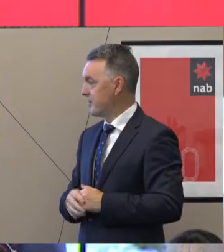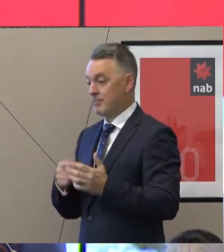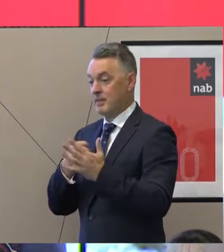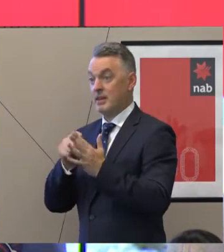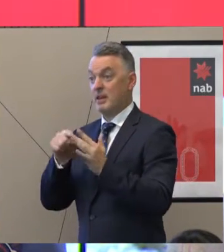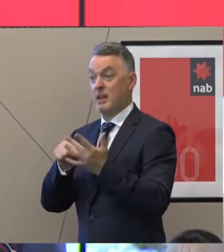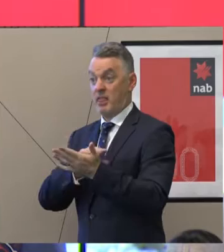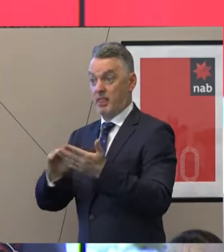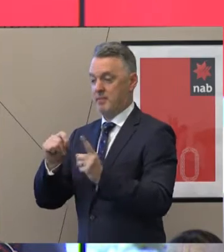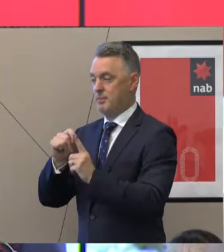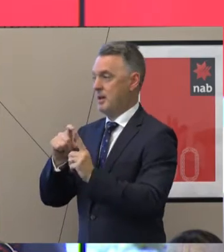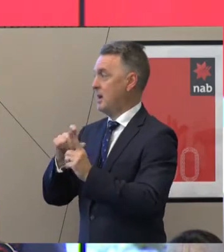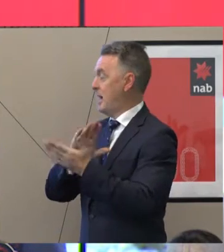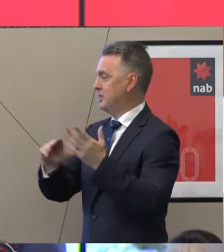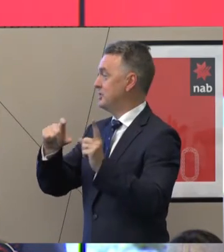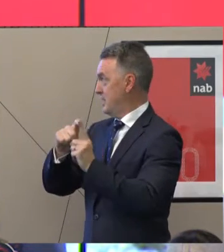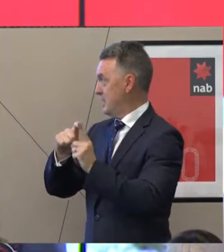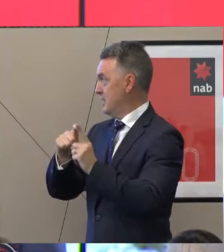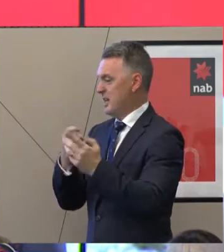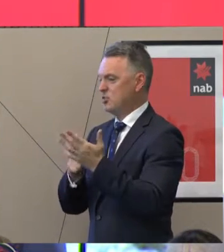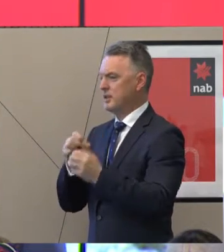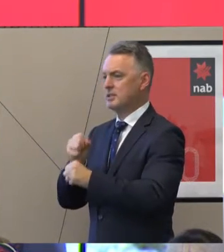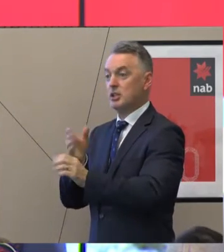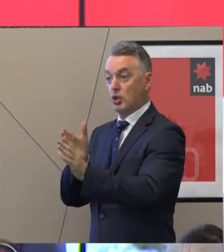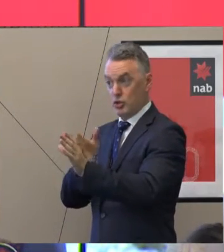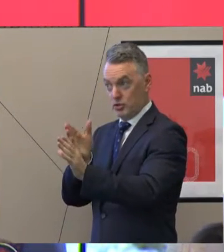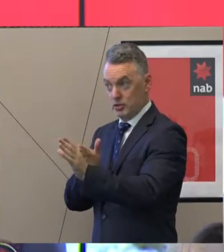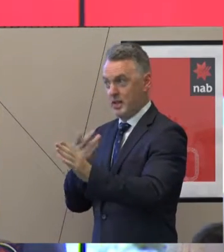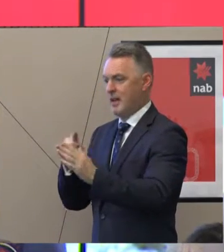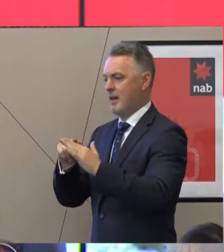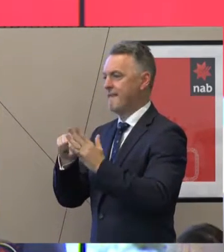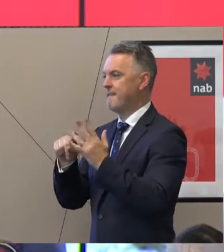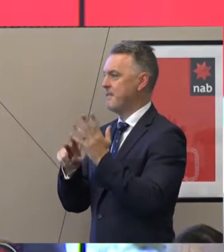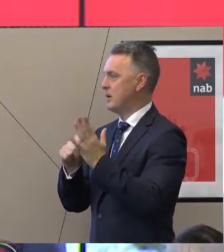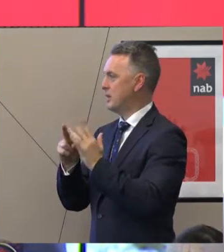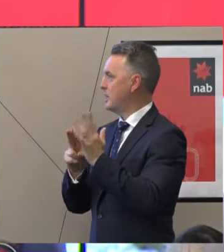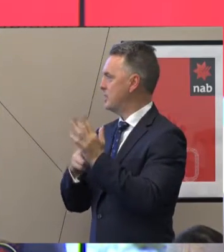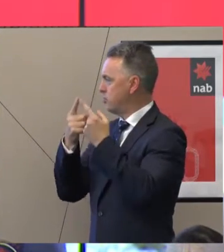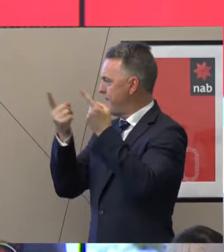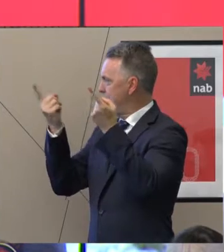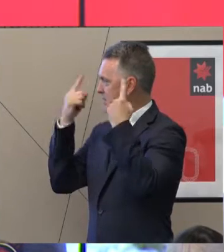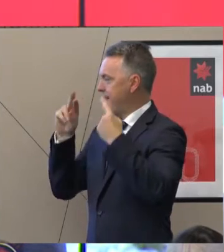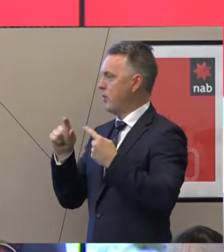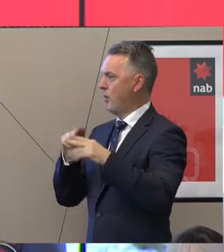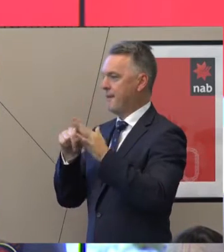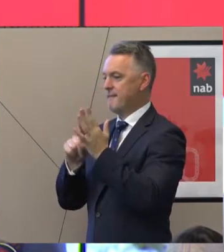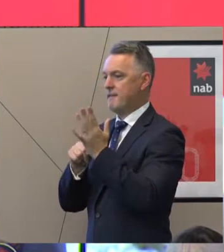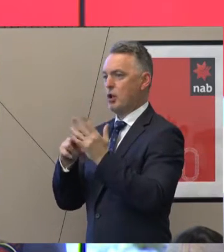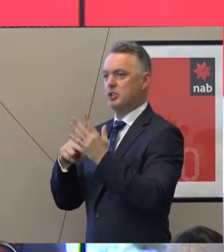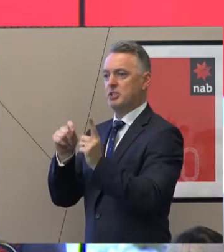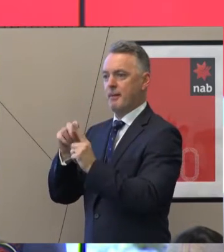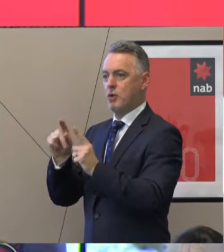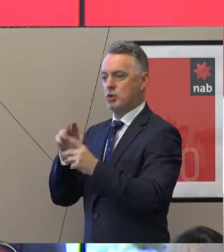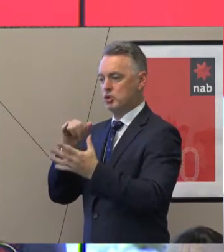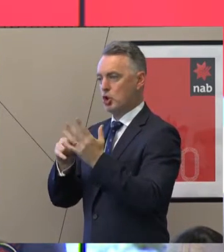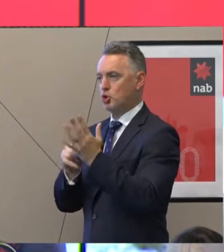Keith is a PhD, he's a registered clinical psychologist and the Foundation Professor Fellow for Disability and Social Inclusion